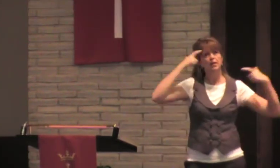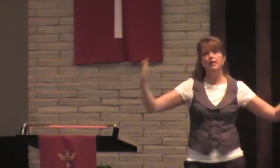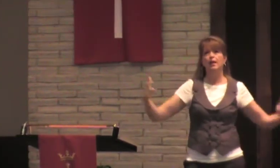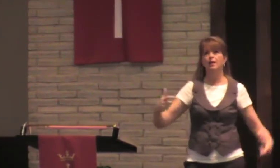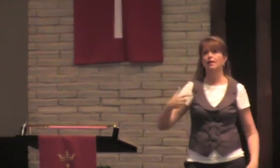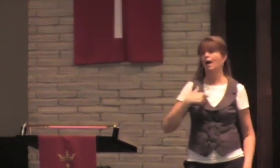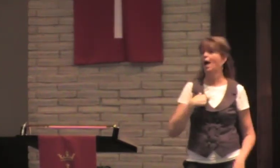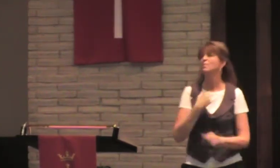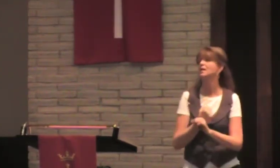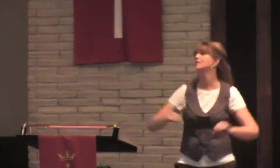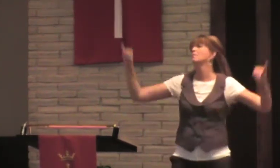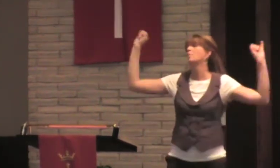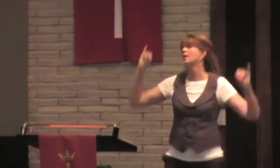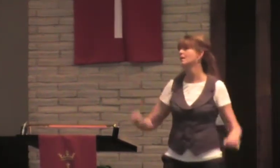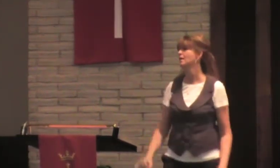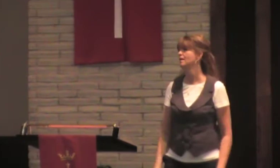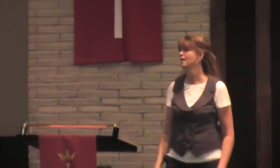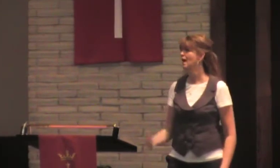myself.